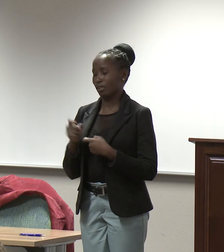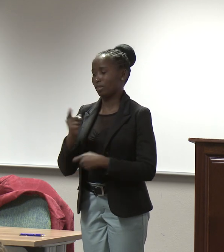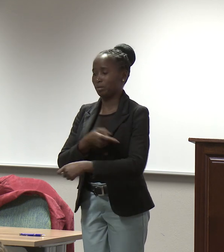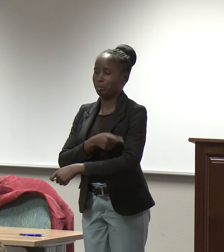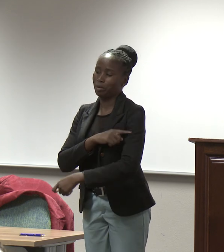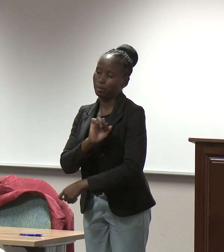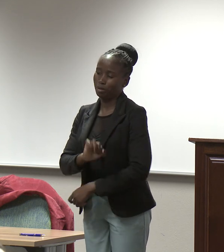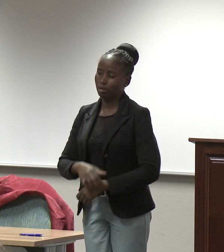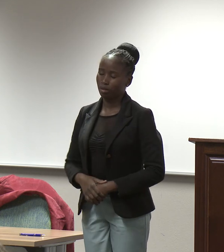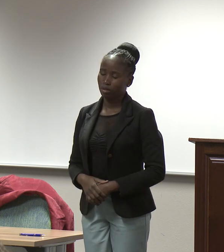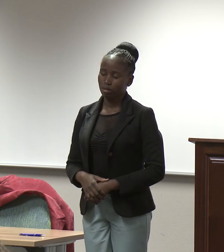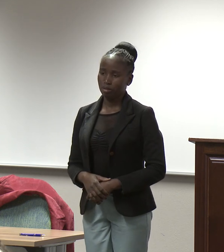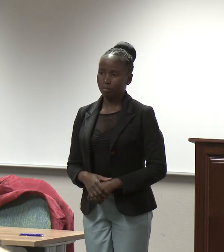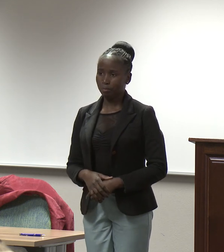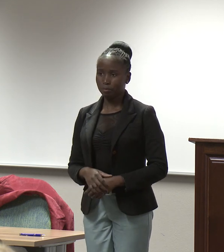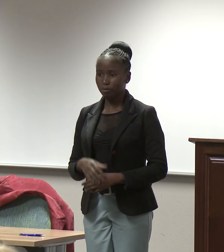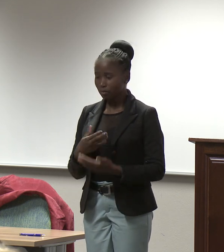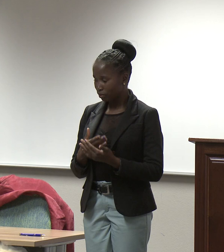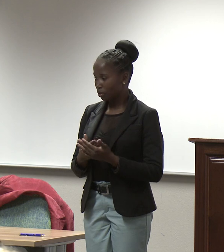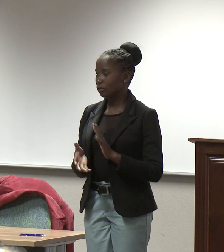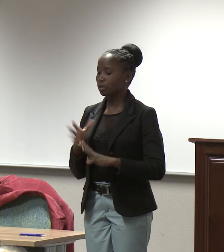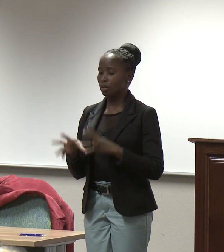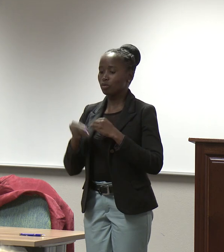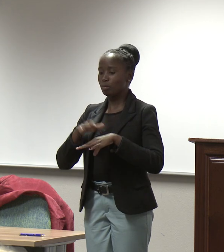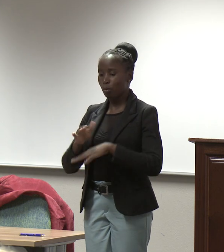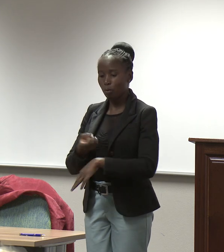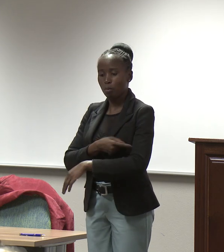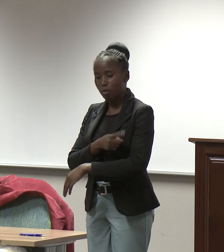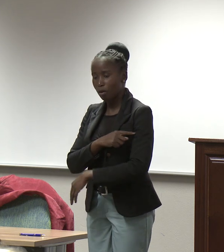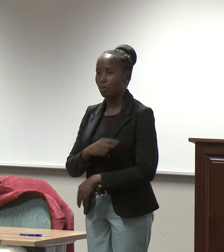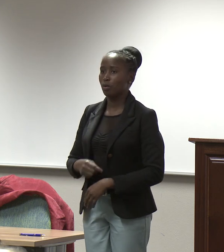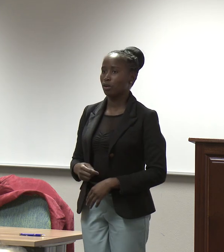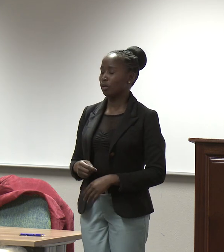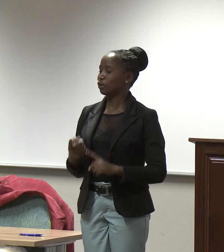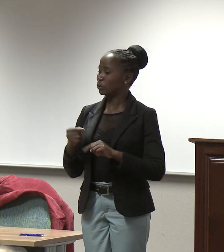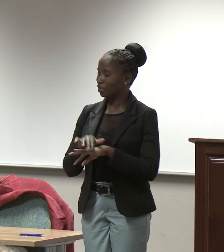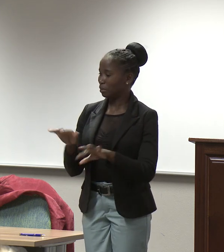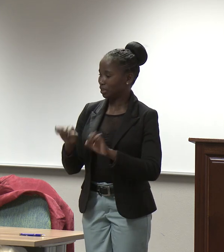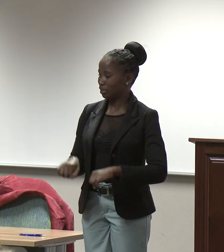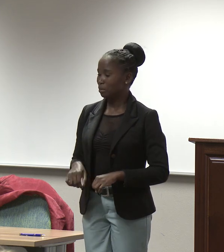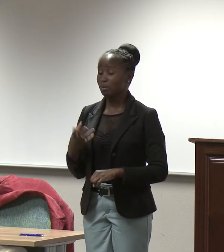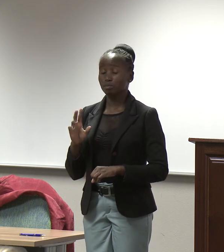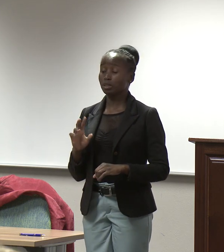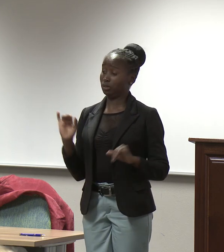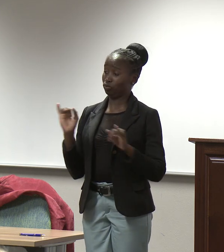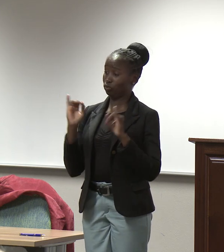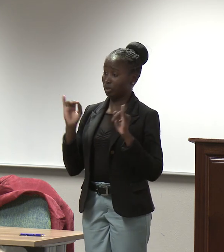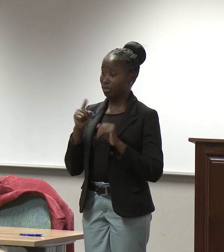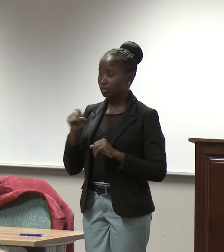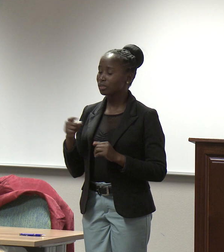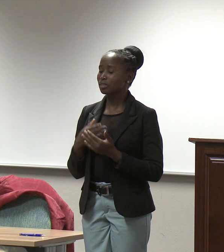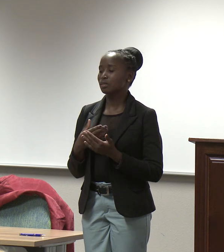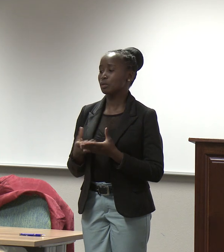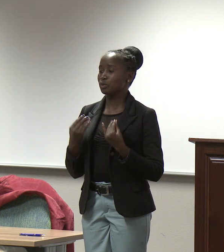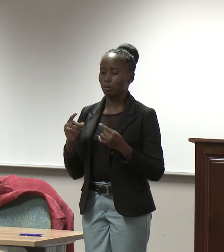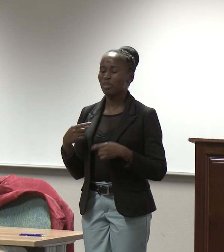have to reduce power to a human scale so you can fight it. So tragic optimism is this mix between fear and